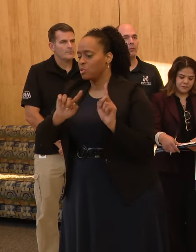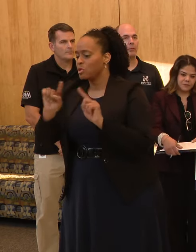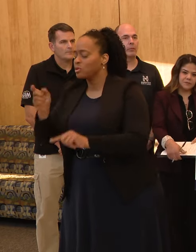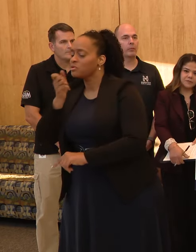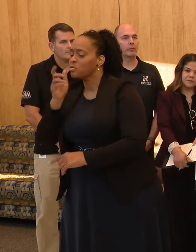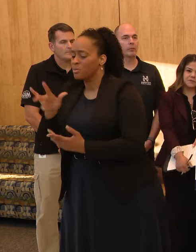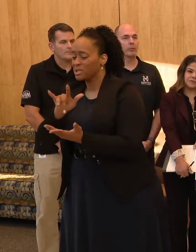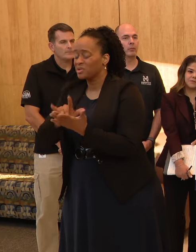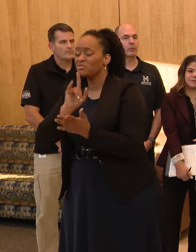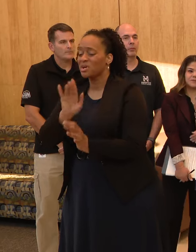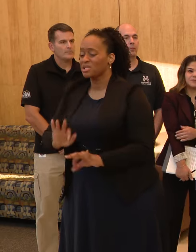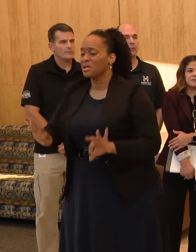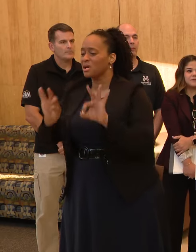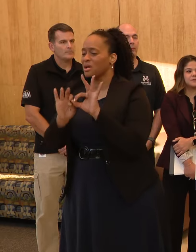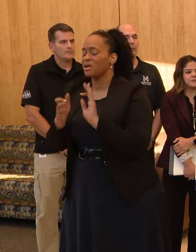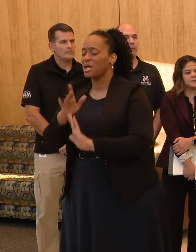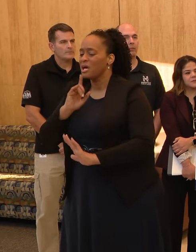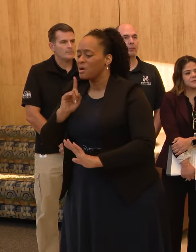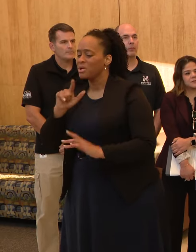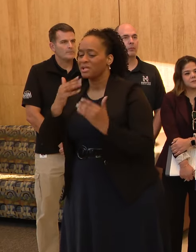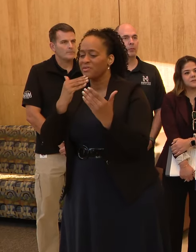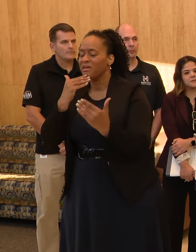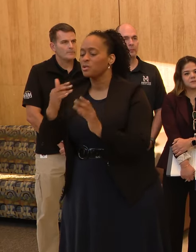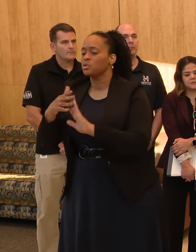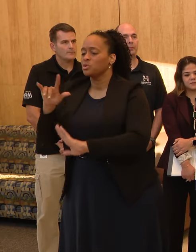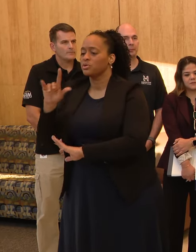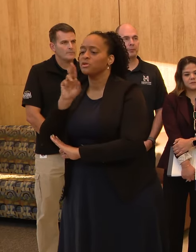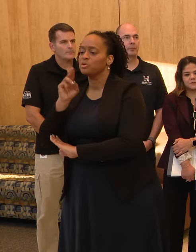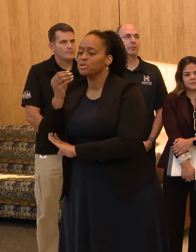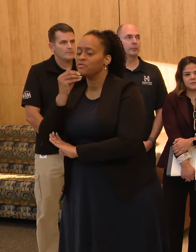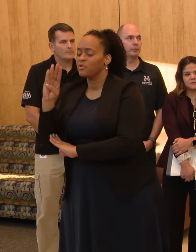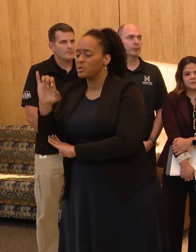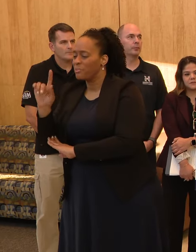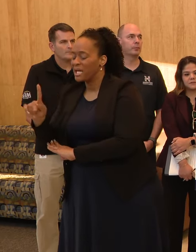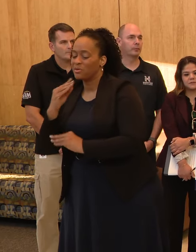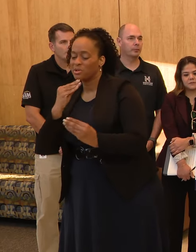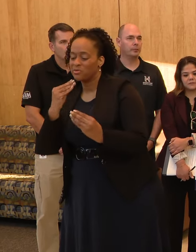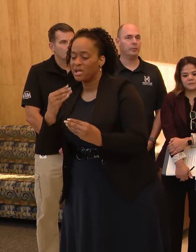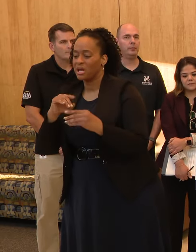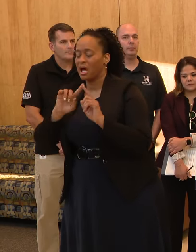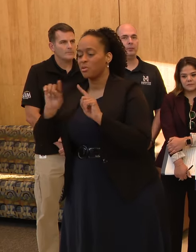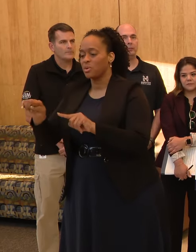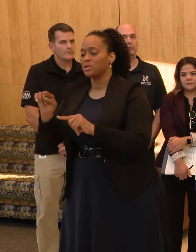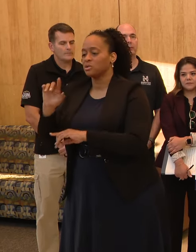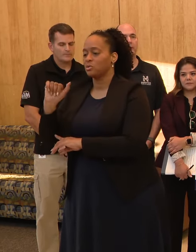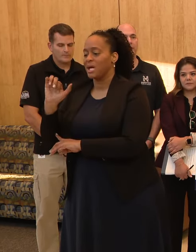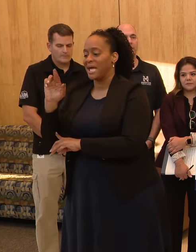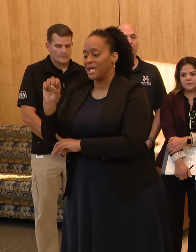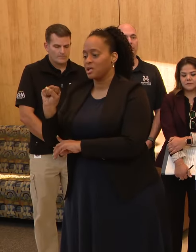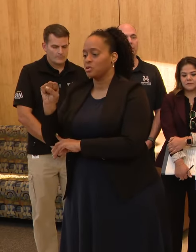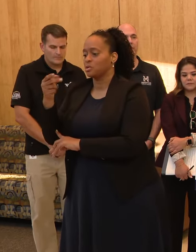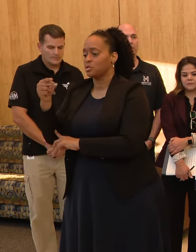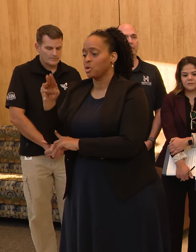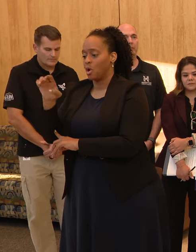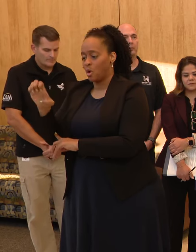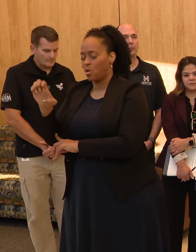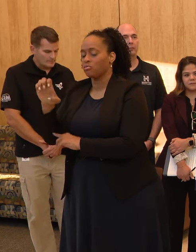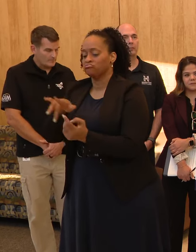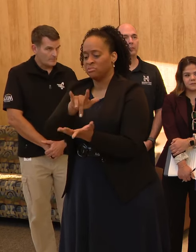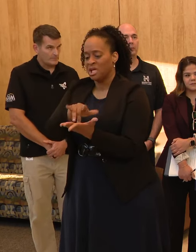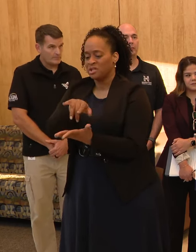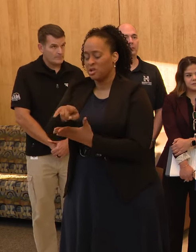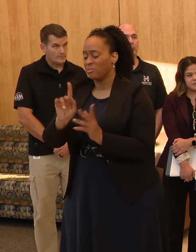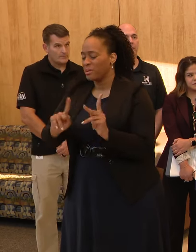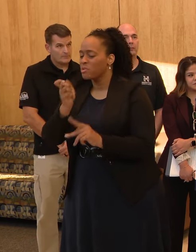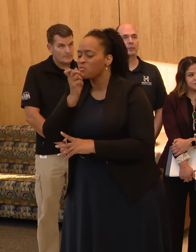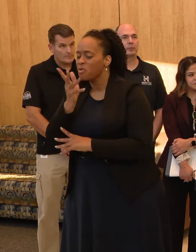Very significant. I'd like to give a shout out to the food bank that fed them. I was in Acres Home this afternoon. People are